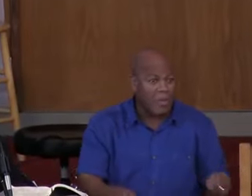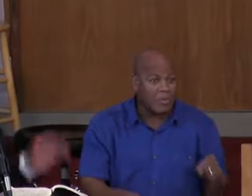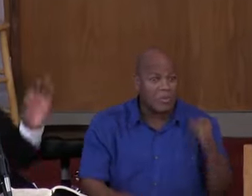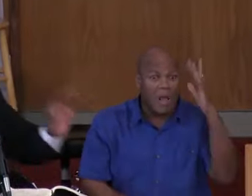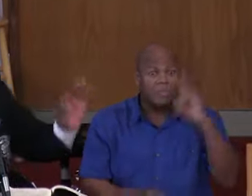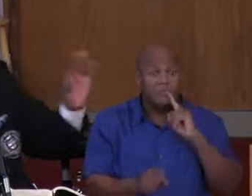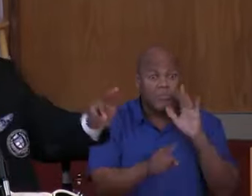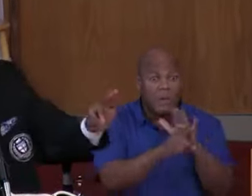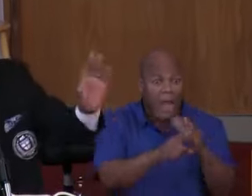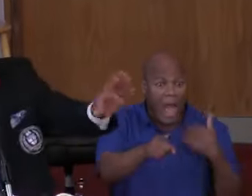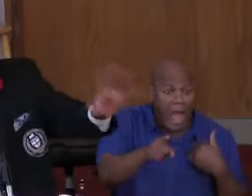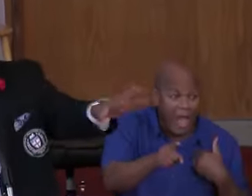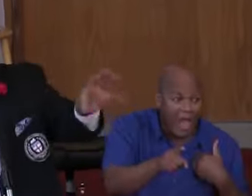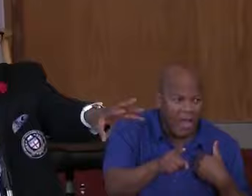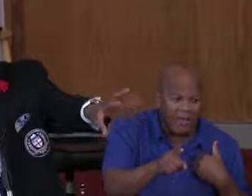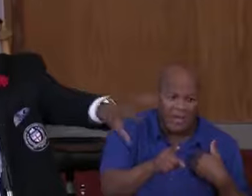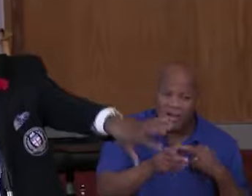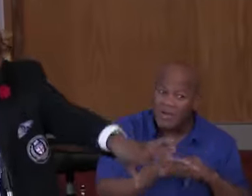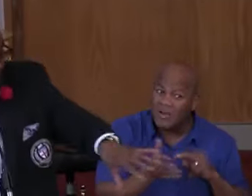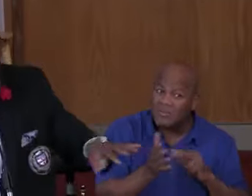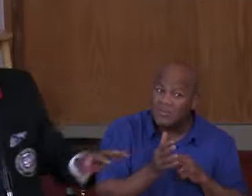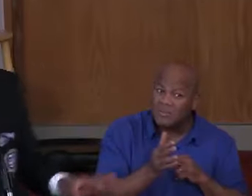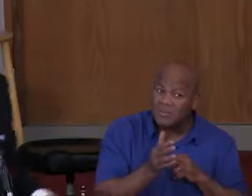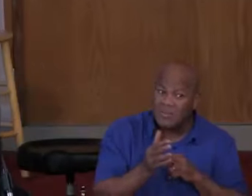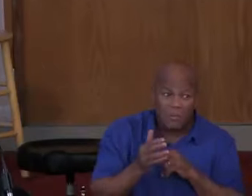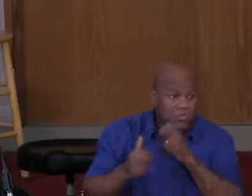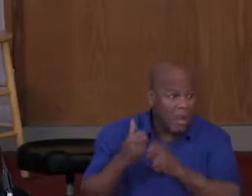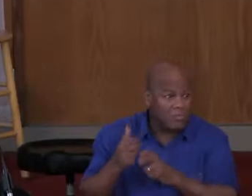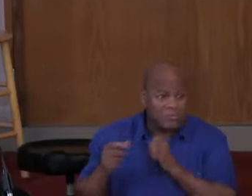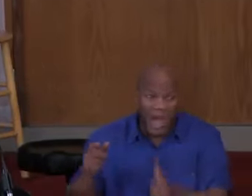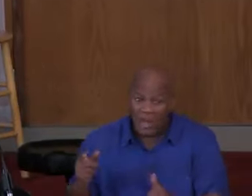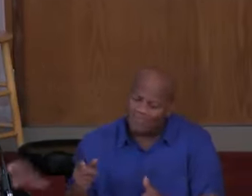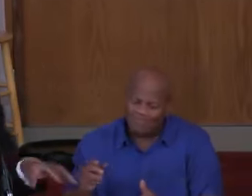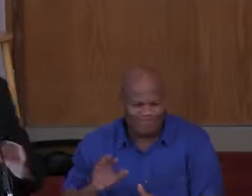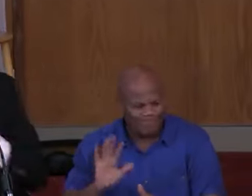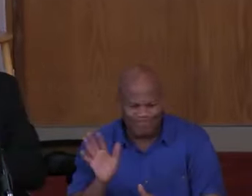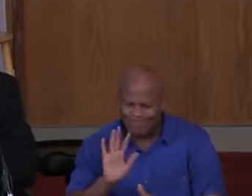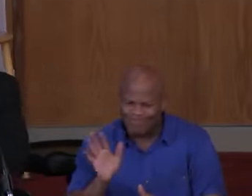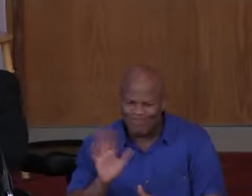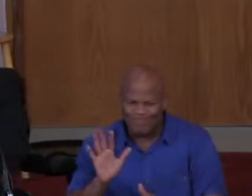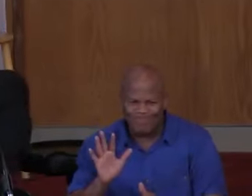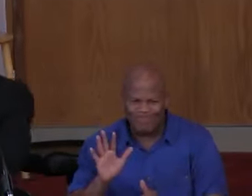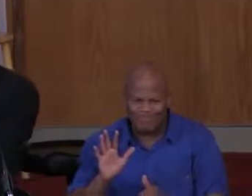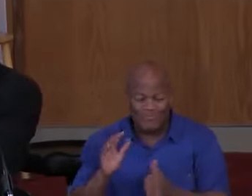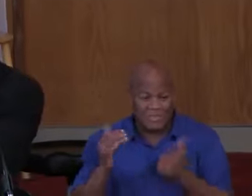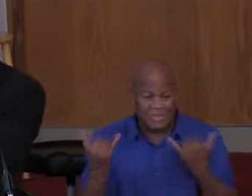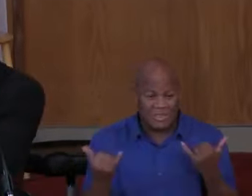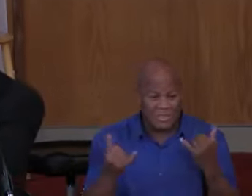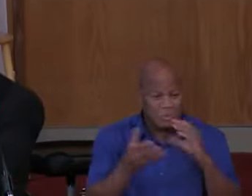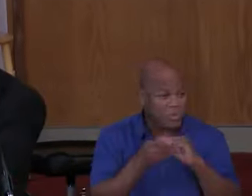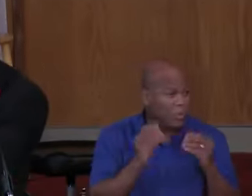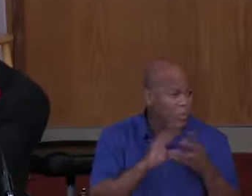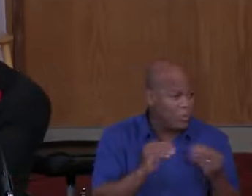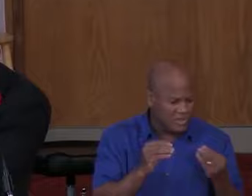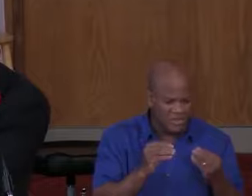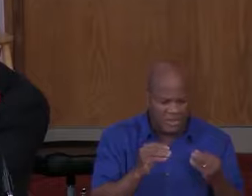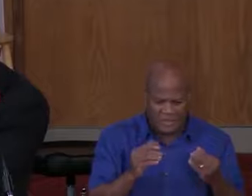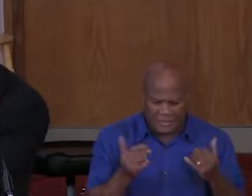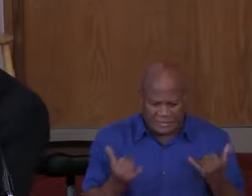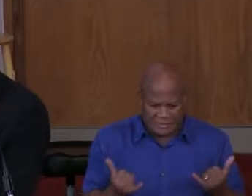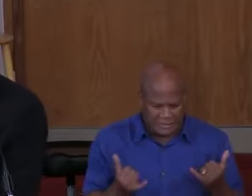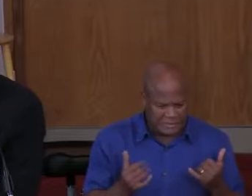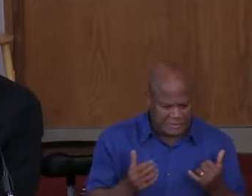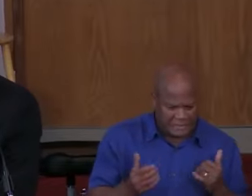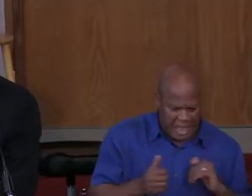promise doesn't mean there won't be problems. Here they're dealing with the logistics of dividing